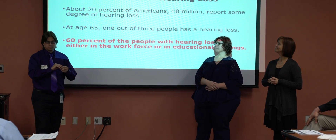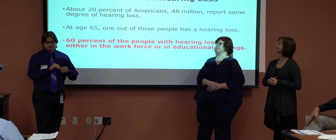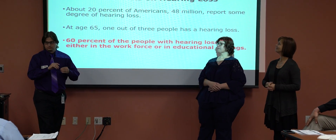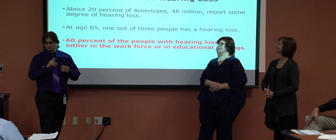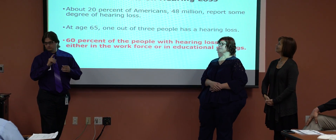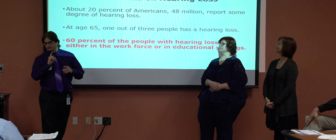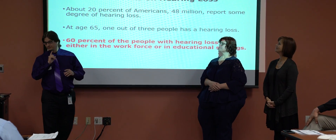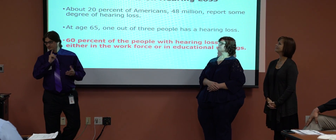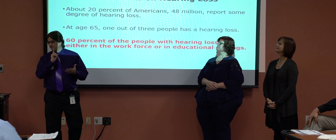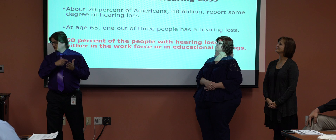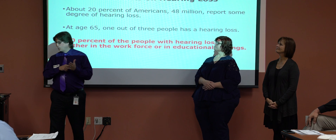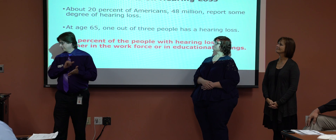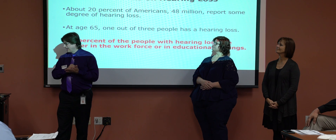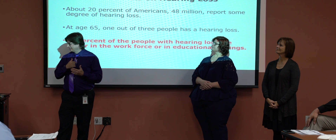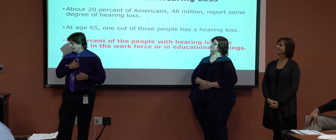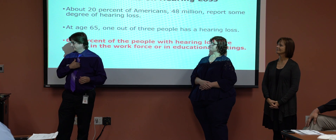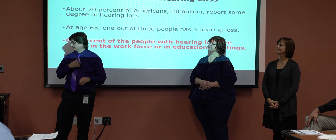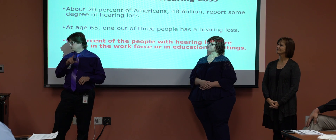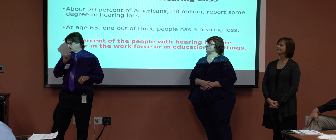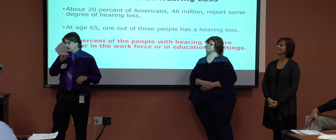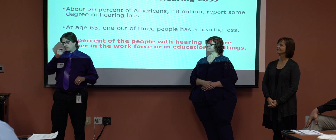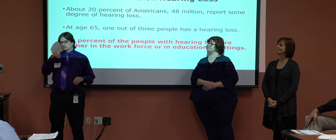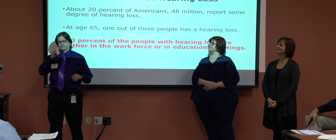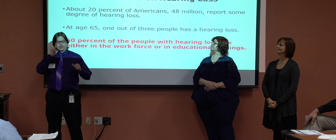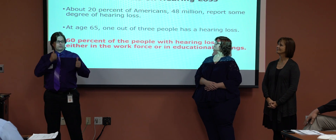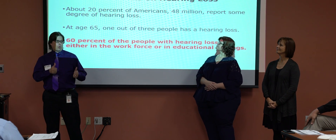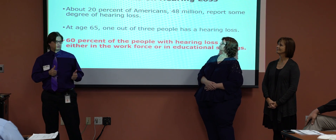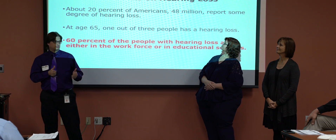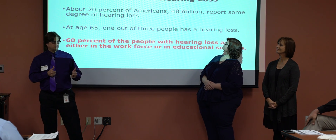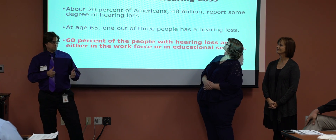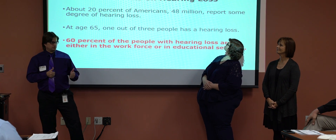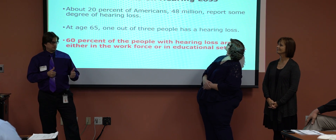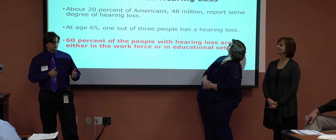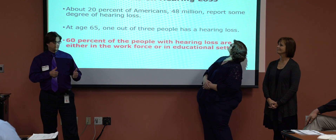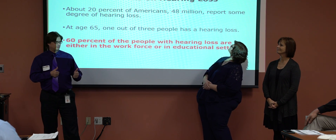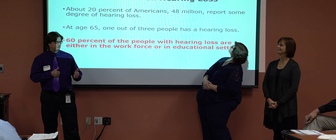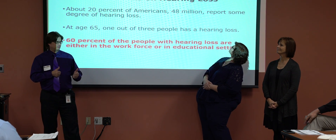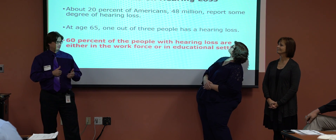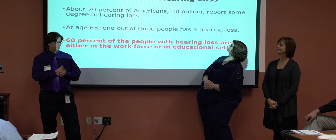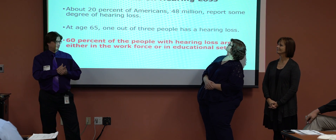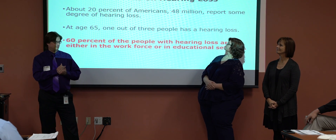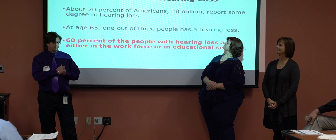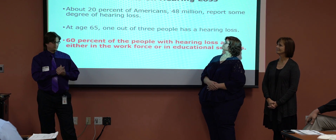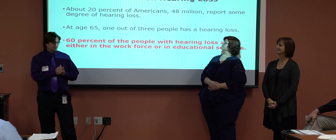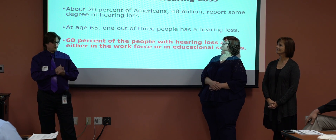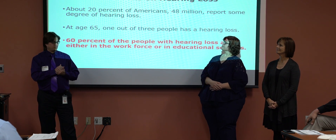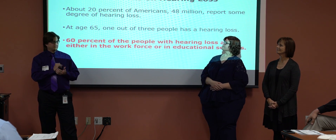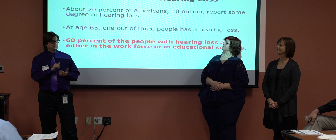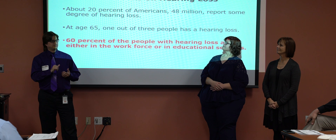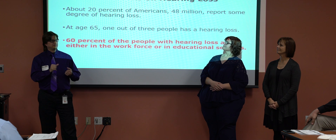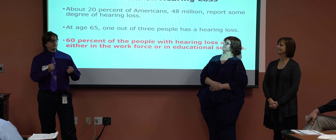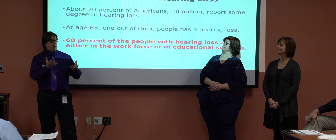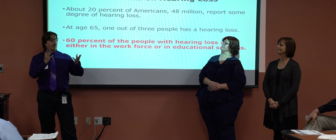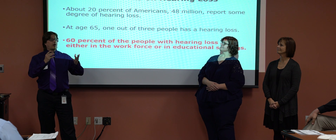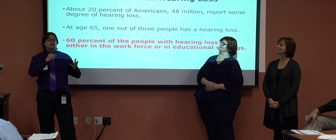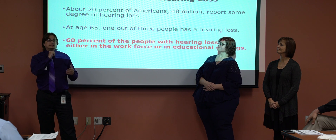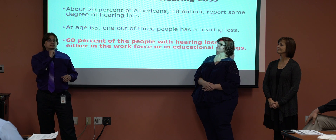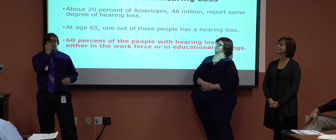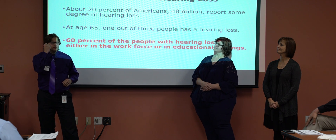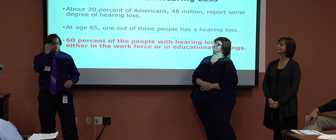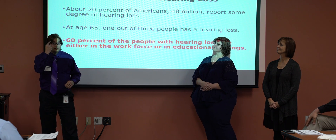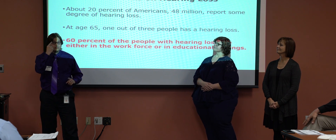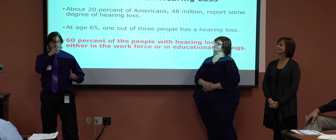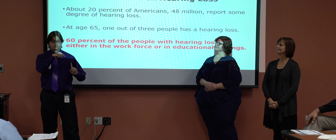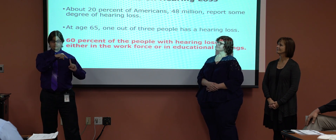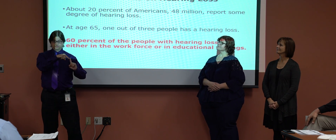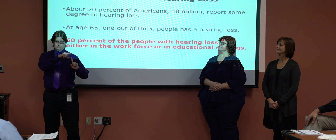We're looking at about 48 million people with hearing loss, and about 20% of those Americans, that's what we're looking at,